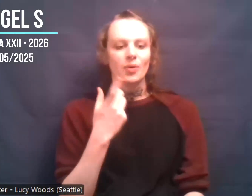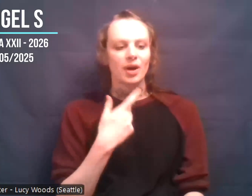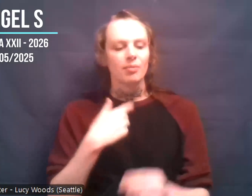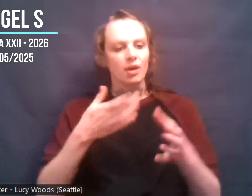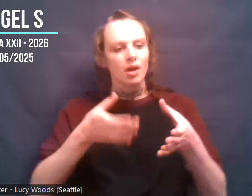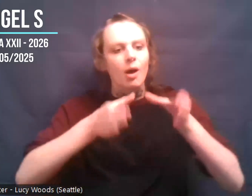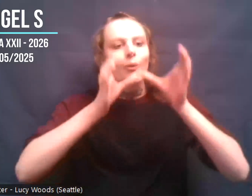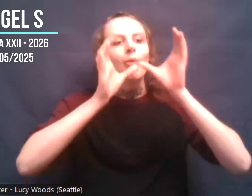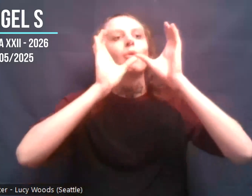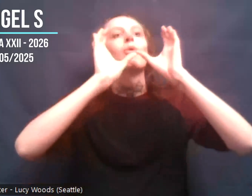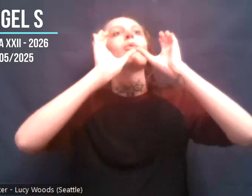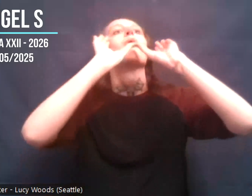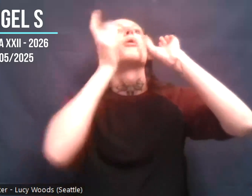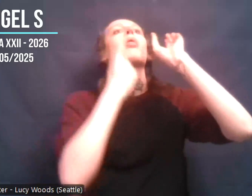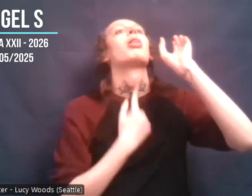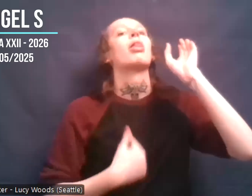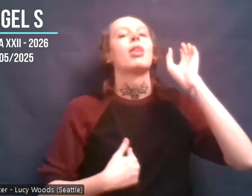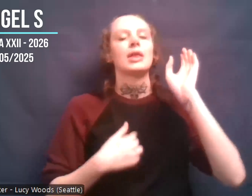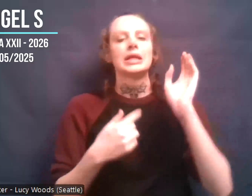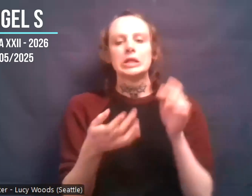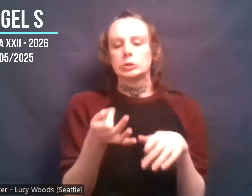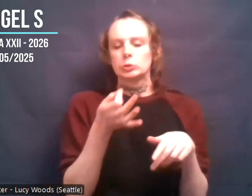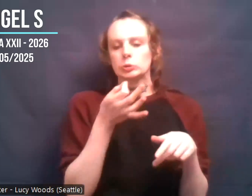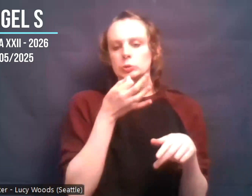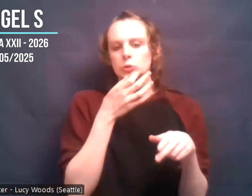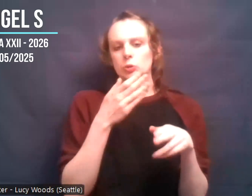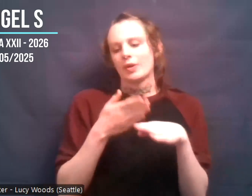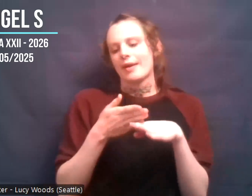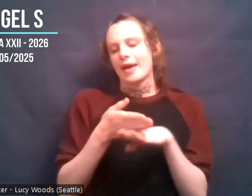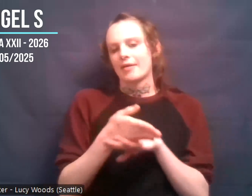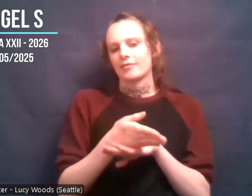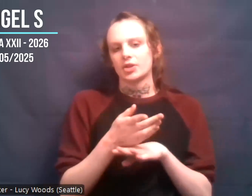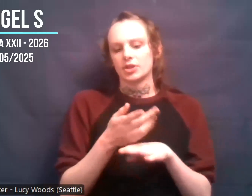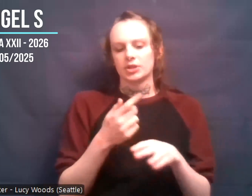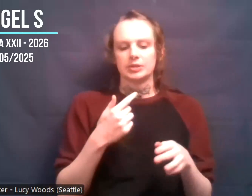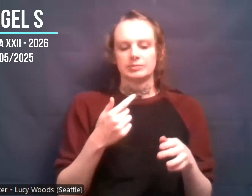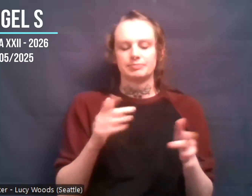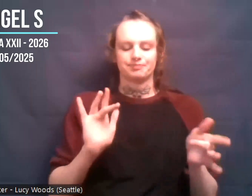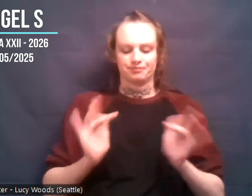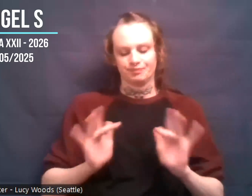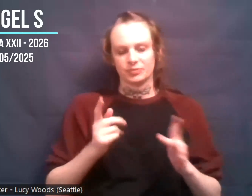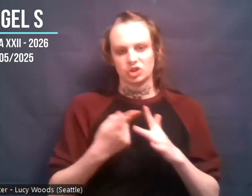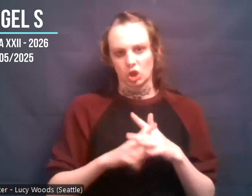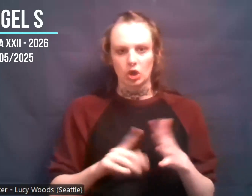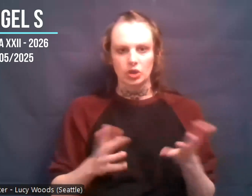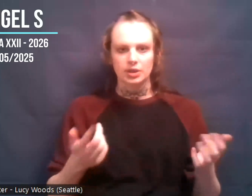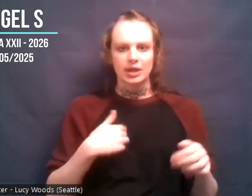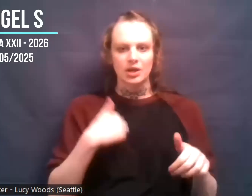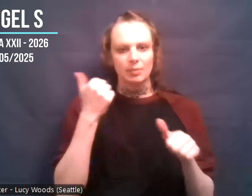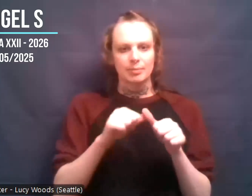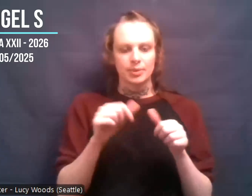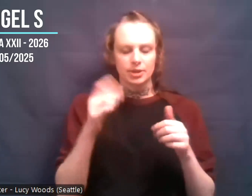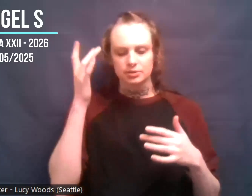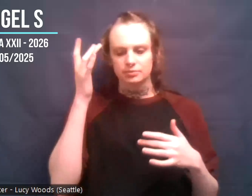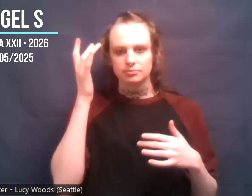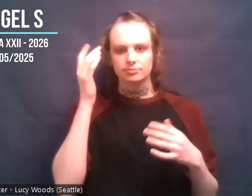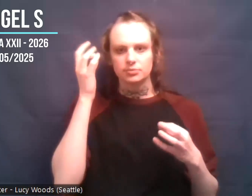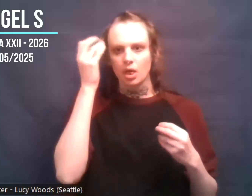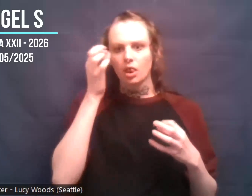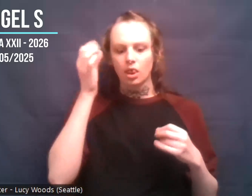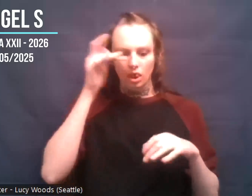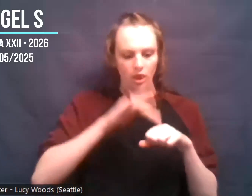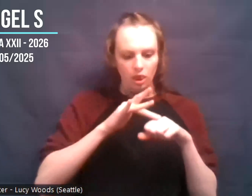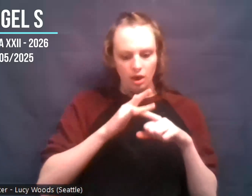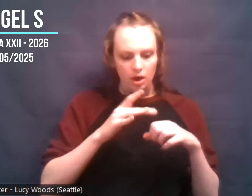This was shortly after the molestation started, but I remember just living inside of my head and not wanting to. And I remember thinking that whenever my mom